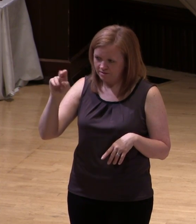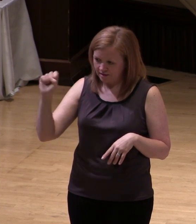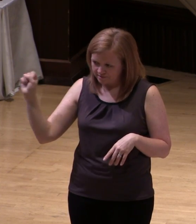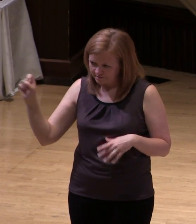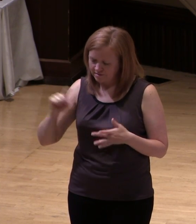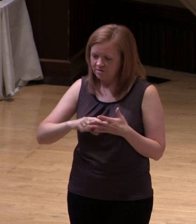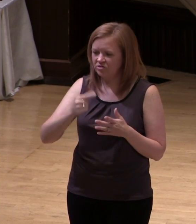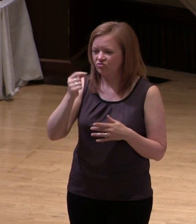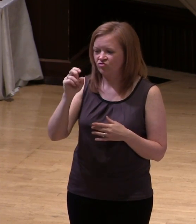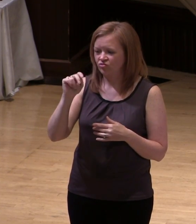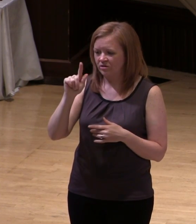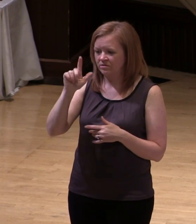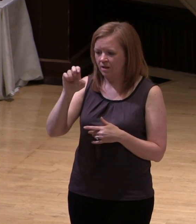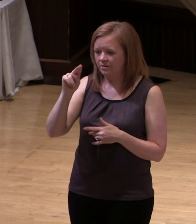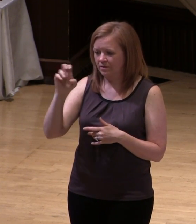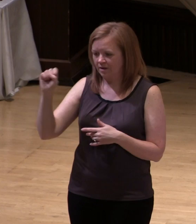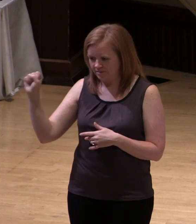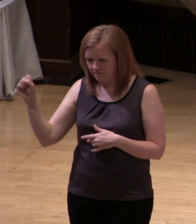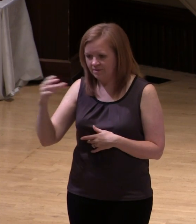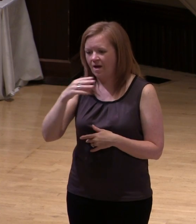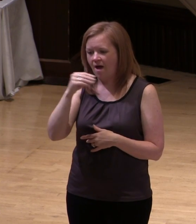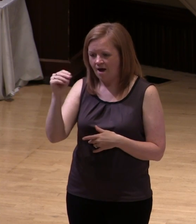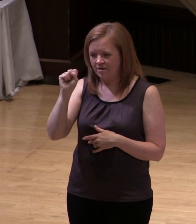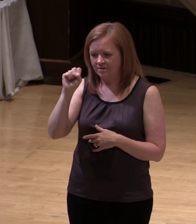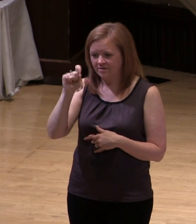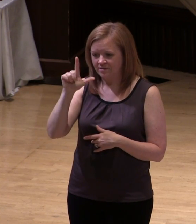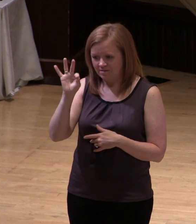gentleness, and self-control.